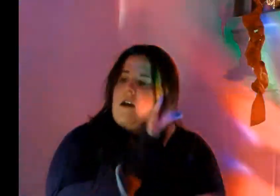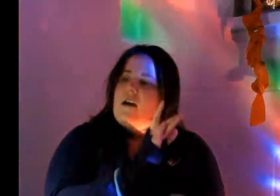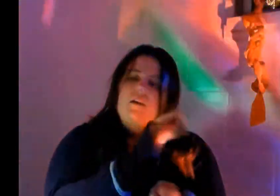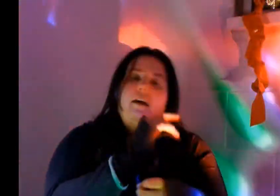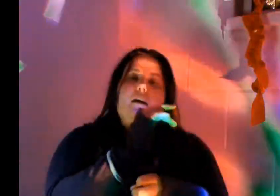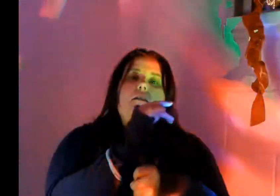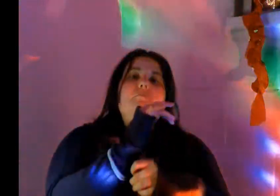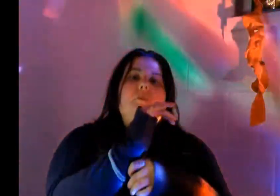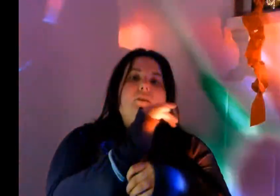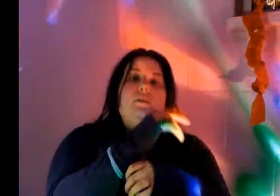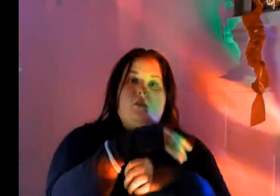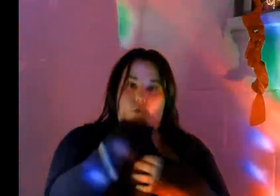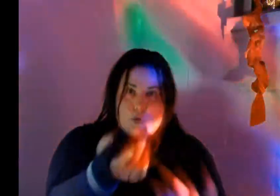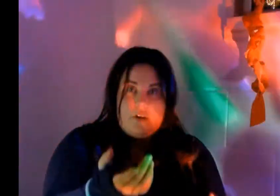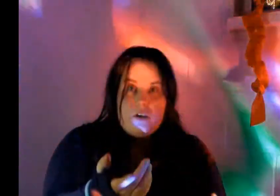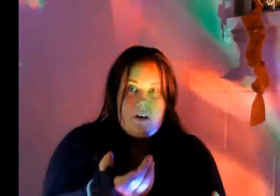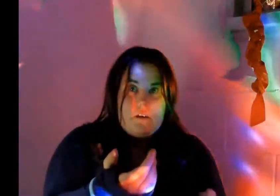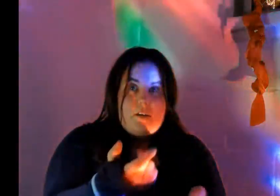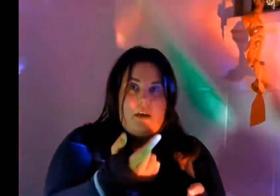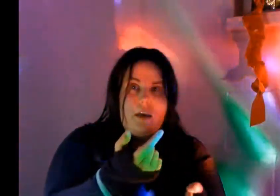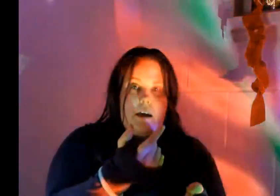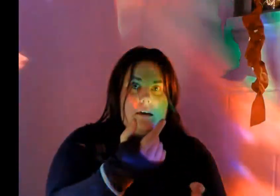It can be soothing, it can